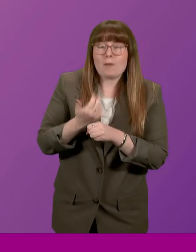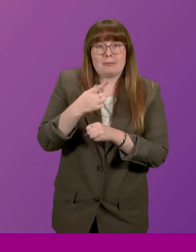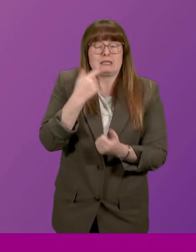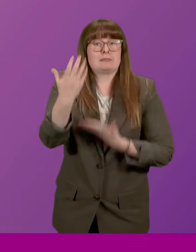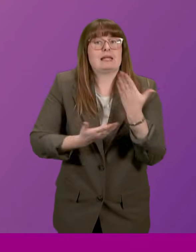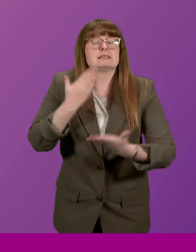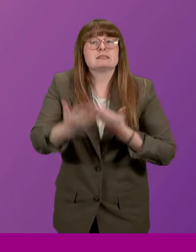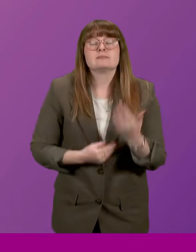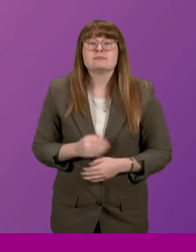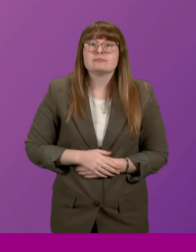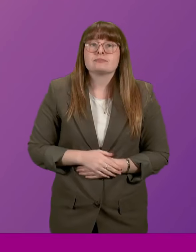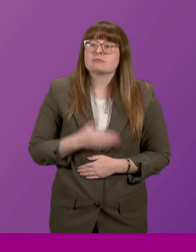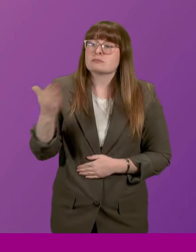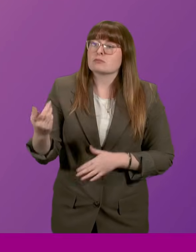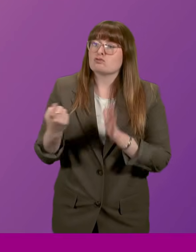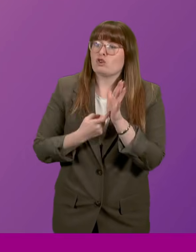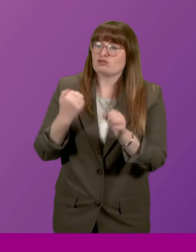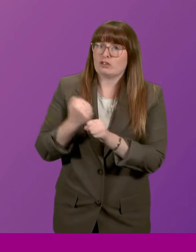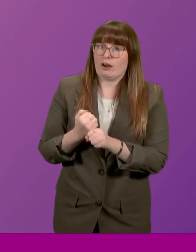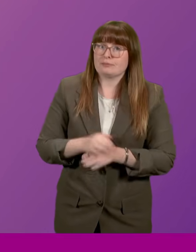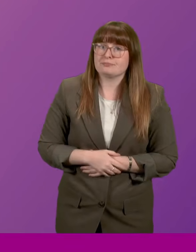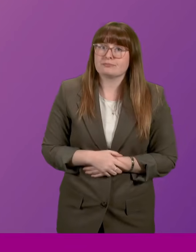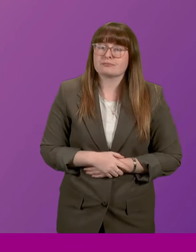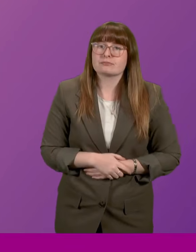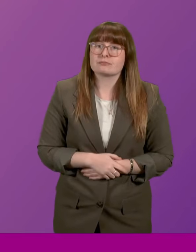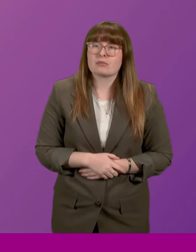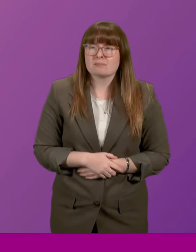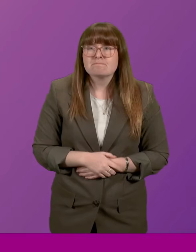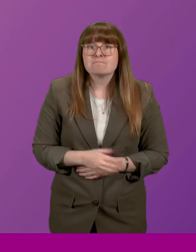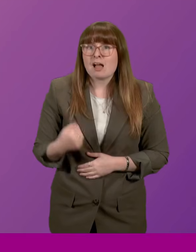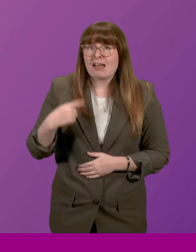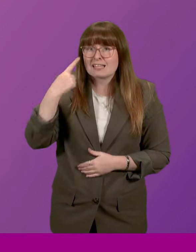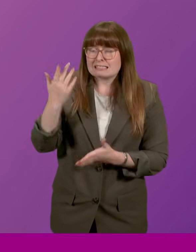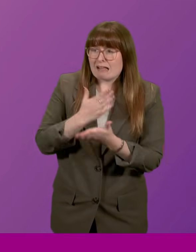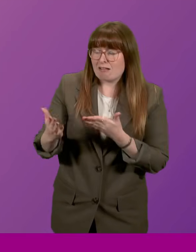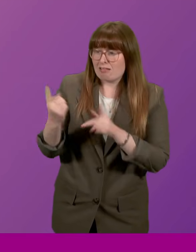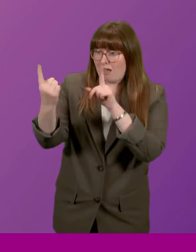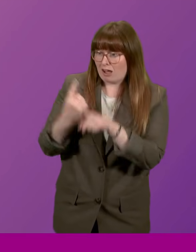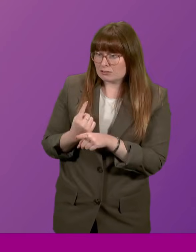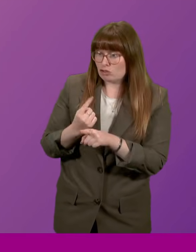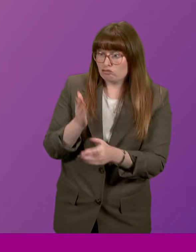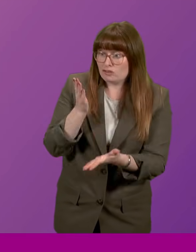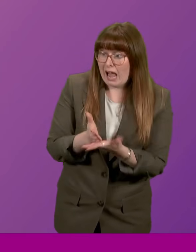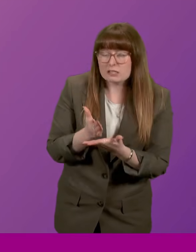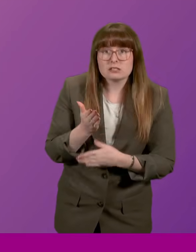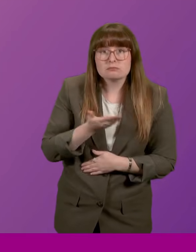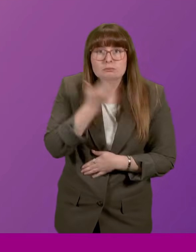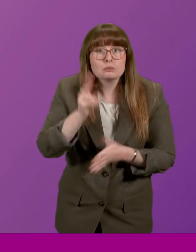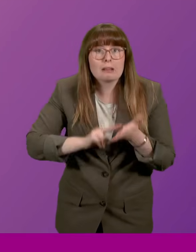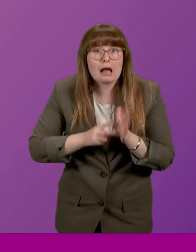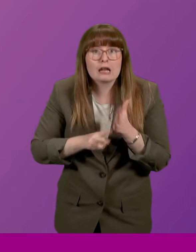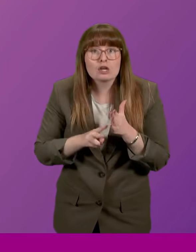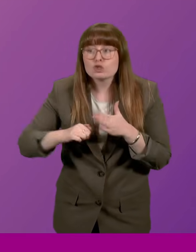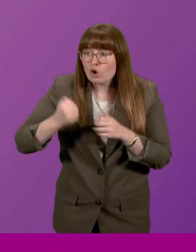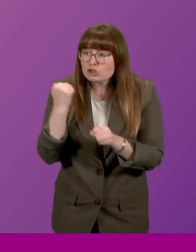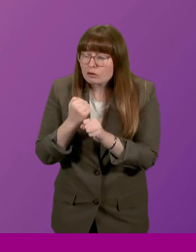out. Ross Greer. Presiding Officer, I think it's quite clear from that answer. The reality is there is no plan, and this Scottish Government broke